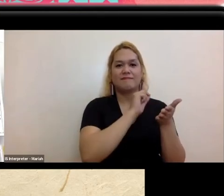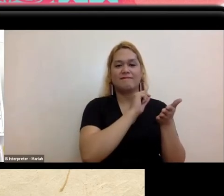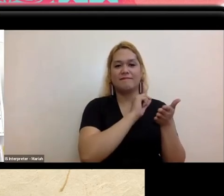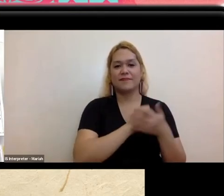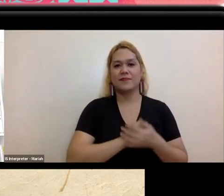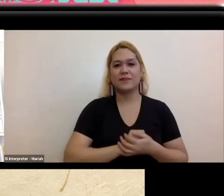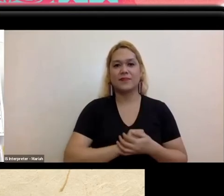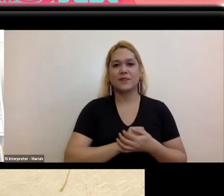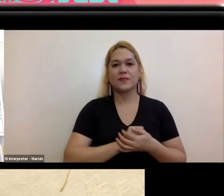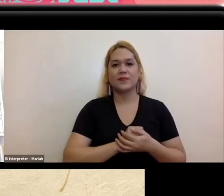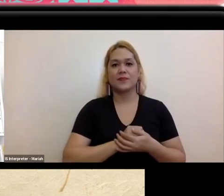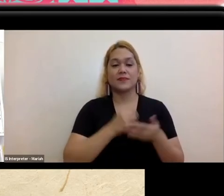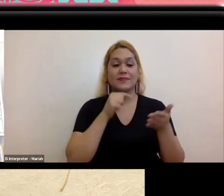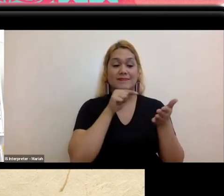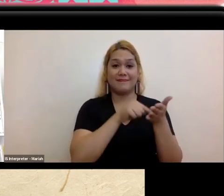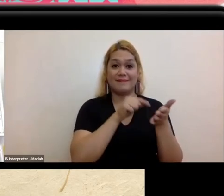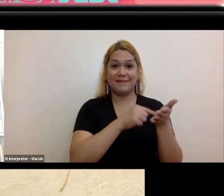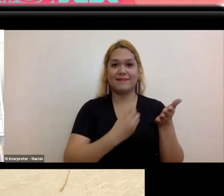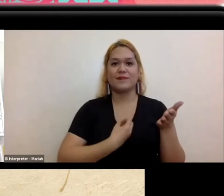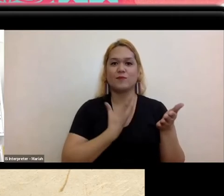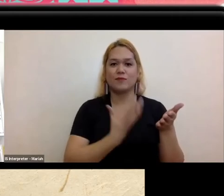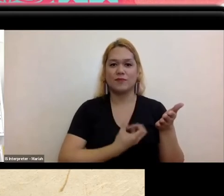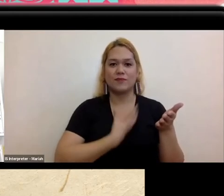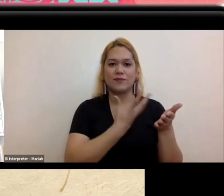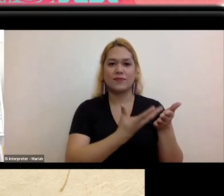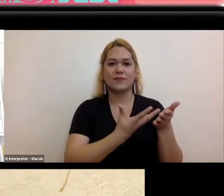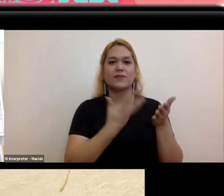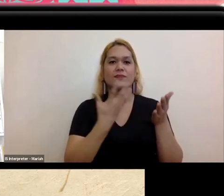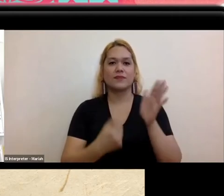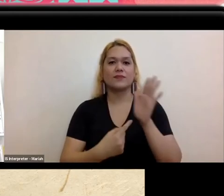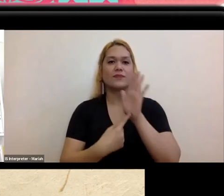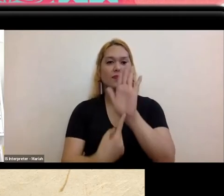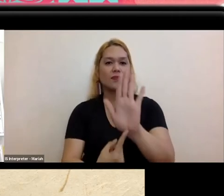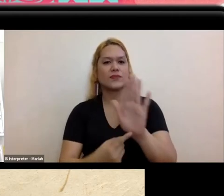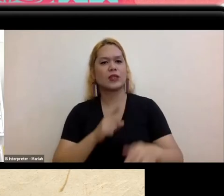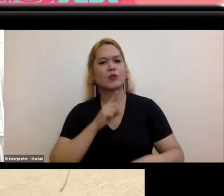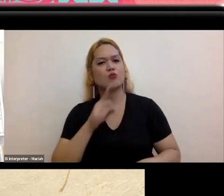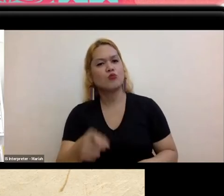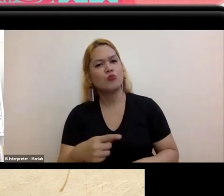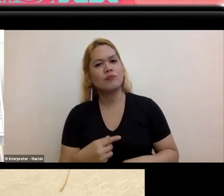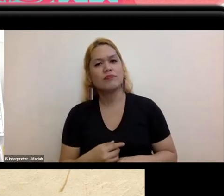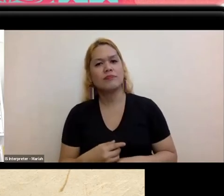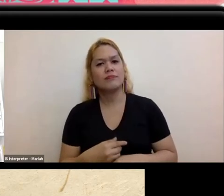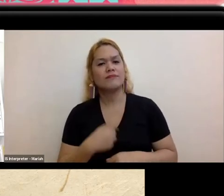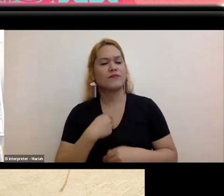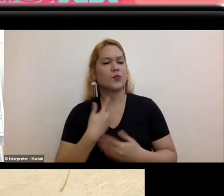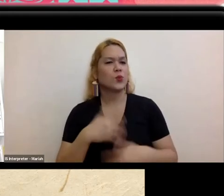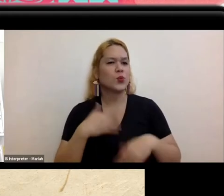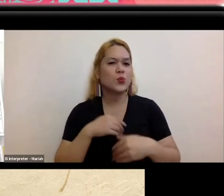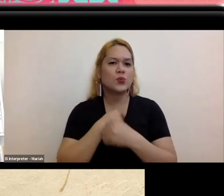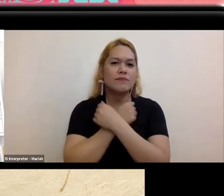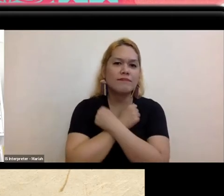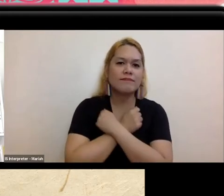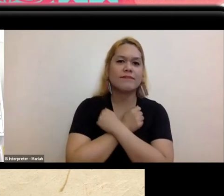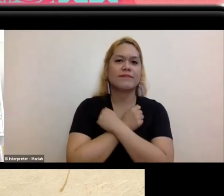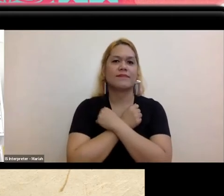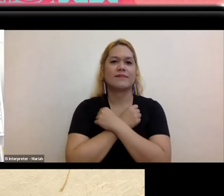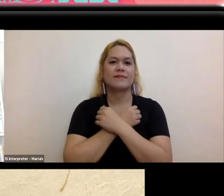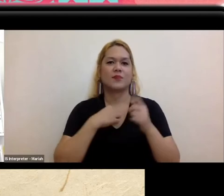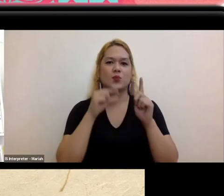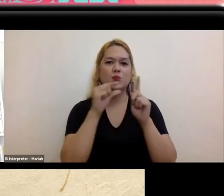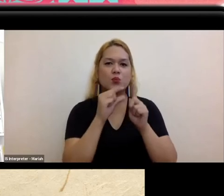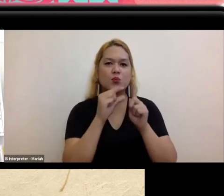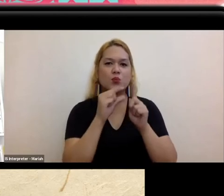kind of enacts how obsessed I am with pronouns. In the case of the poem, it's pretty